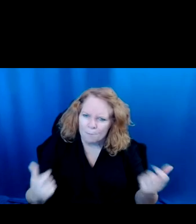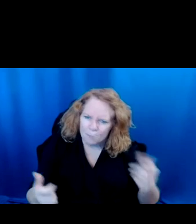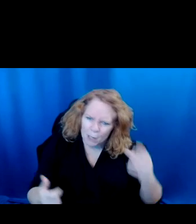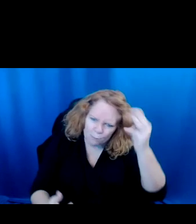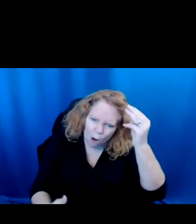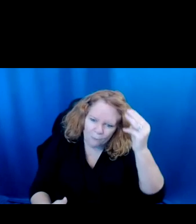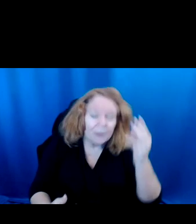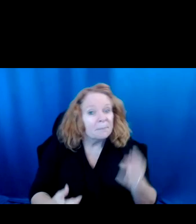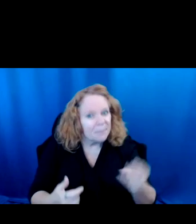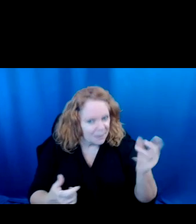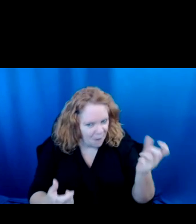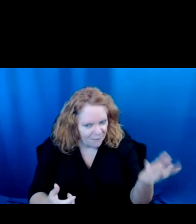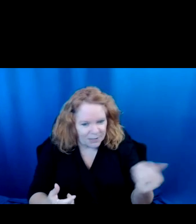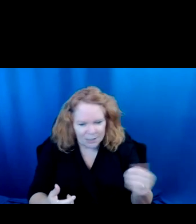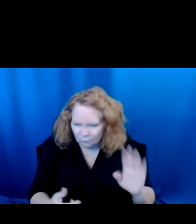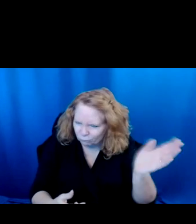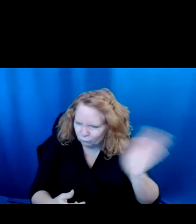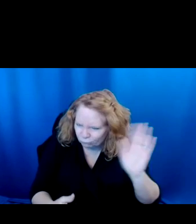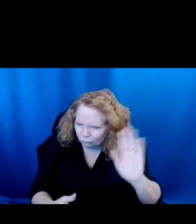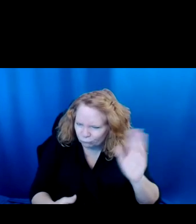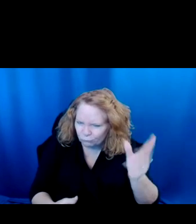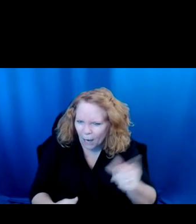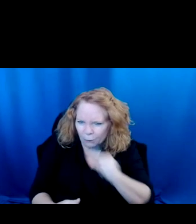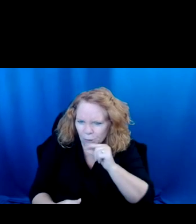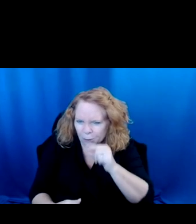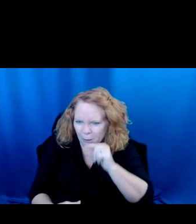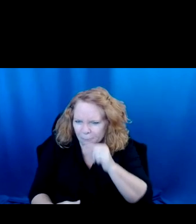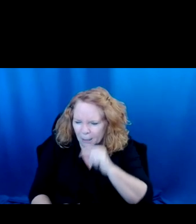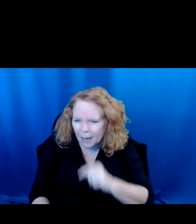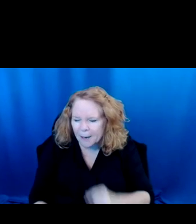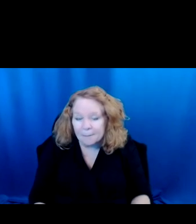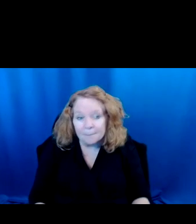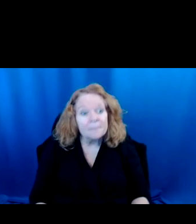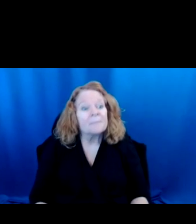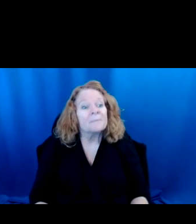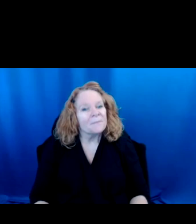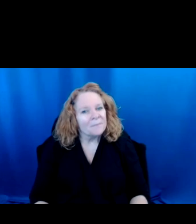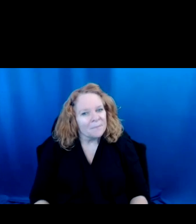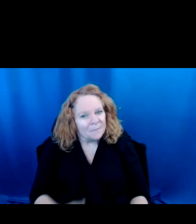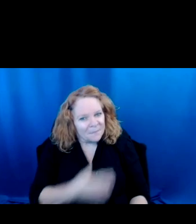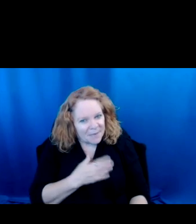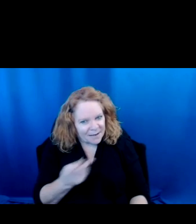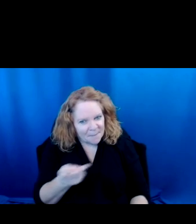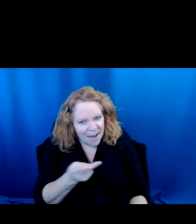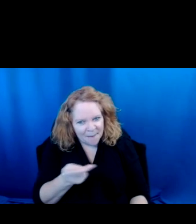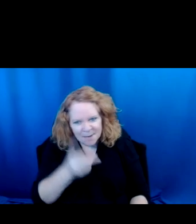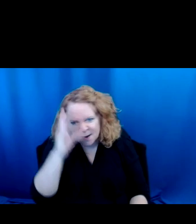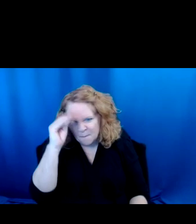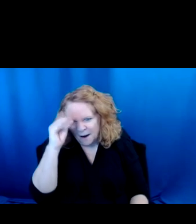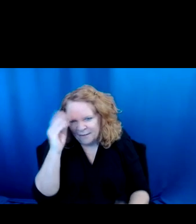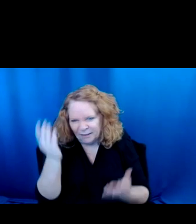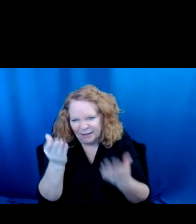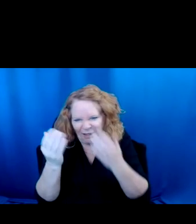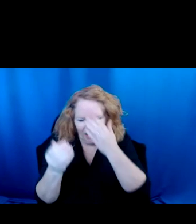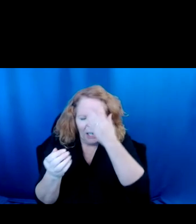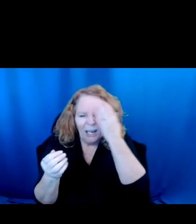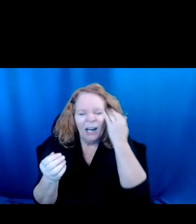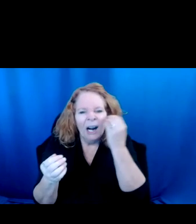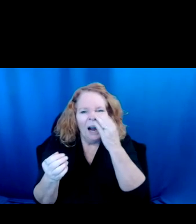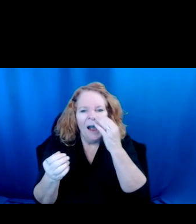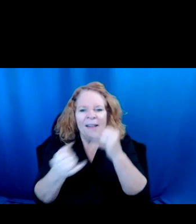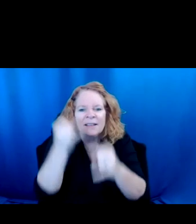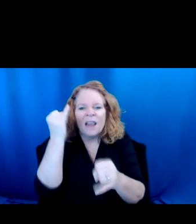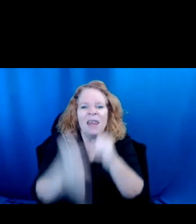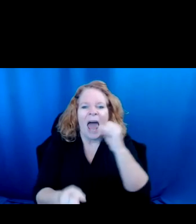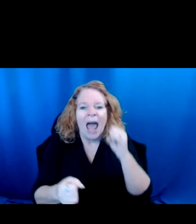here. Hello, hello, Gwynny Gwyn Gwyn. And really great to have you boys along for the very last craft time.